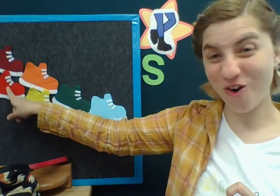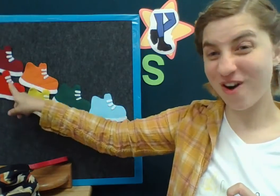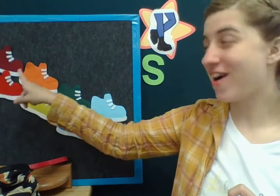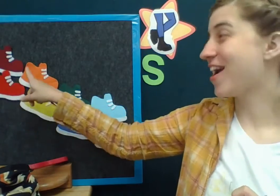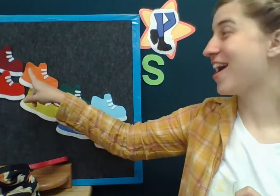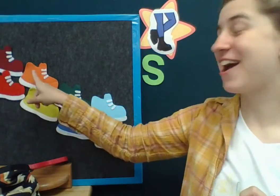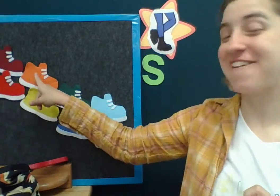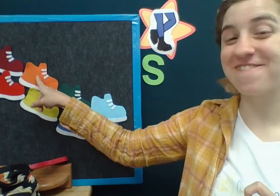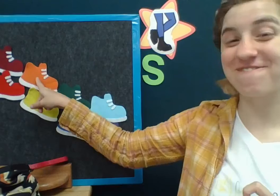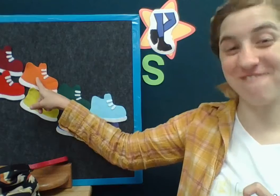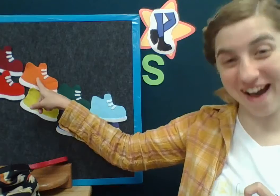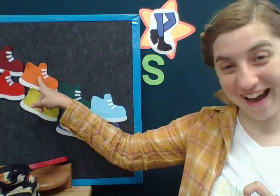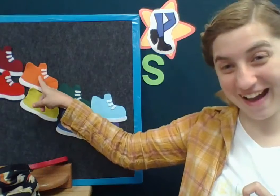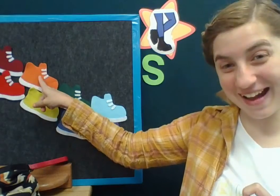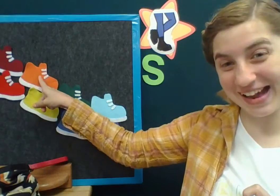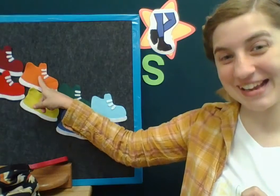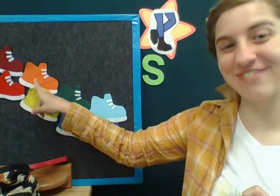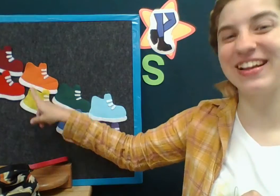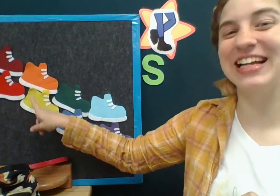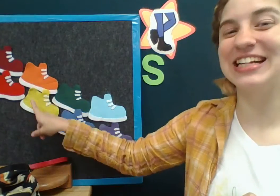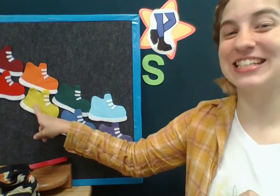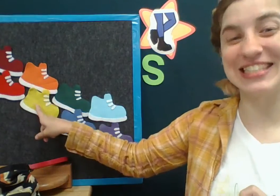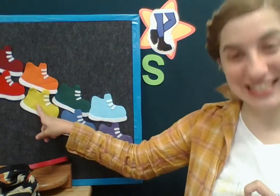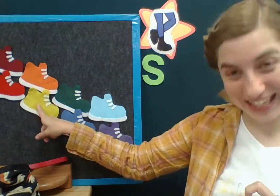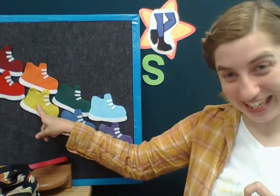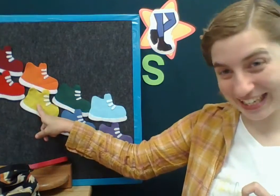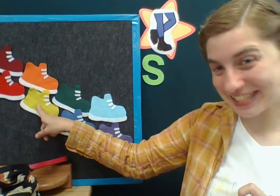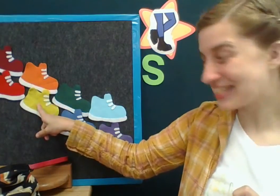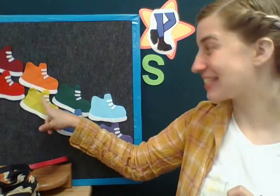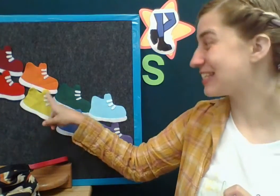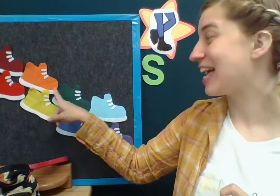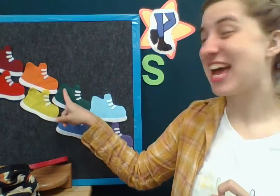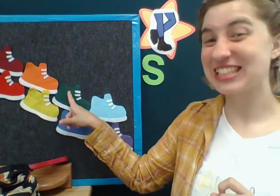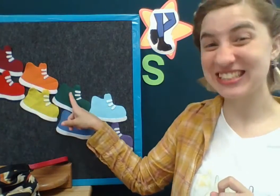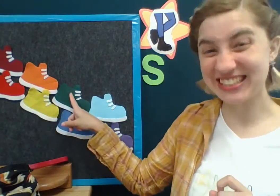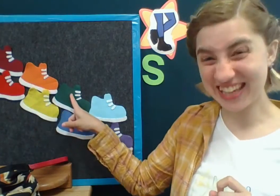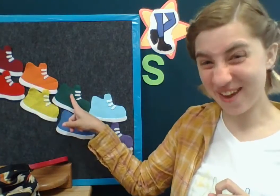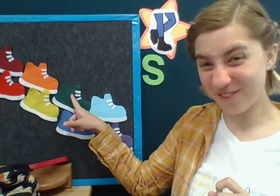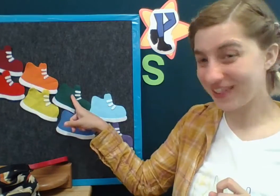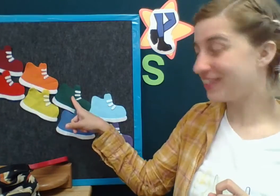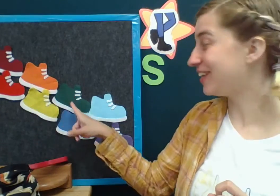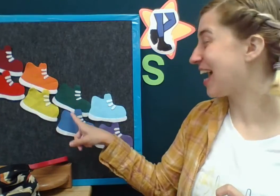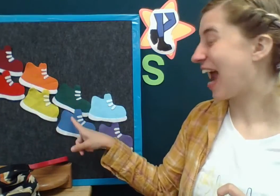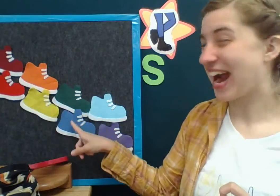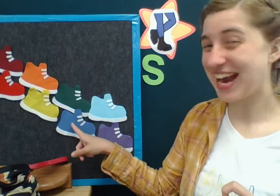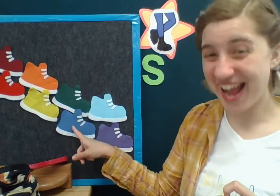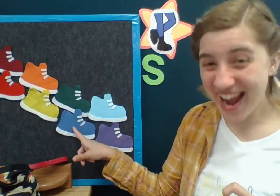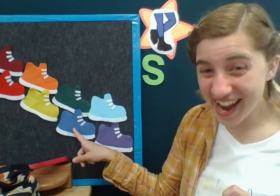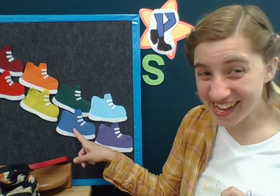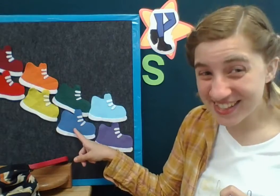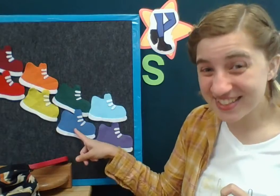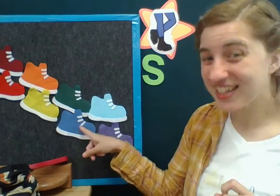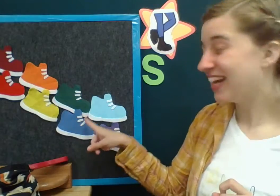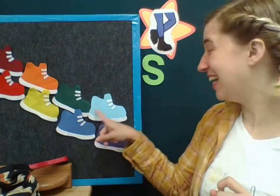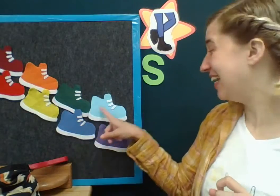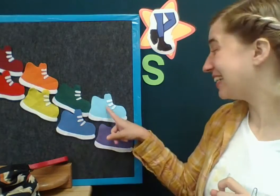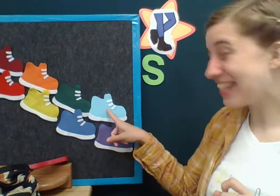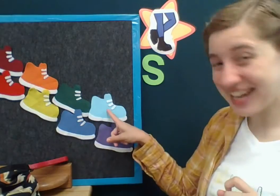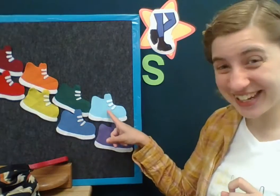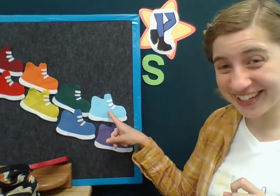4, 5, 6, 7, 8,